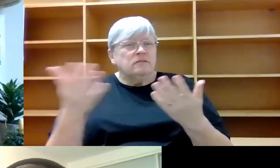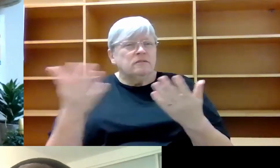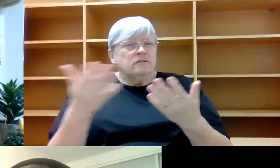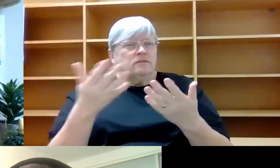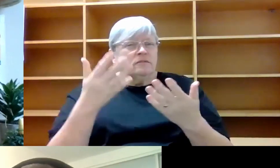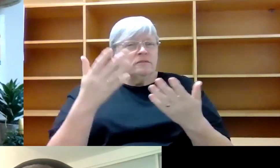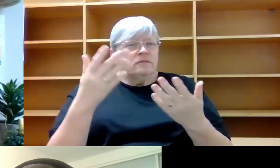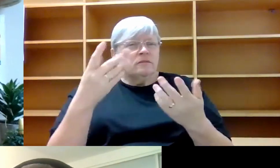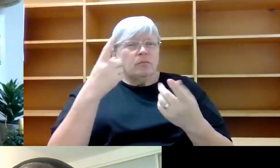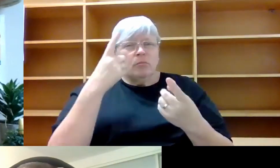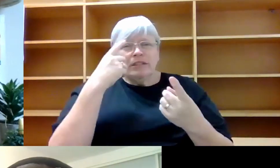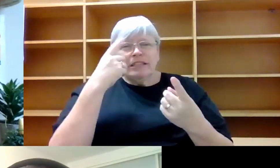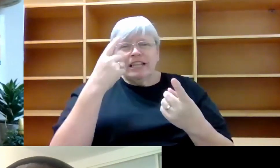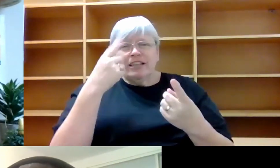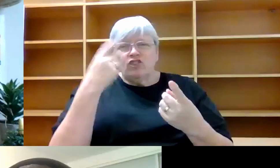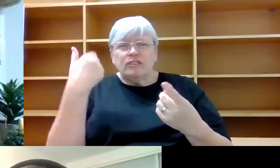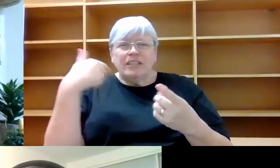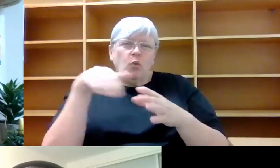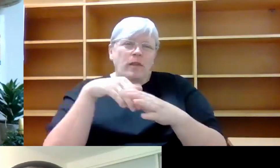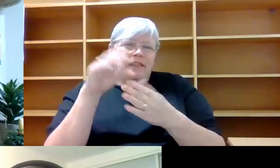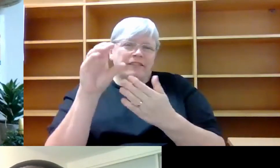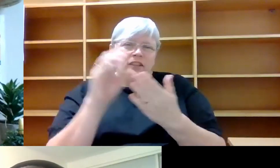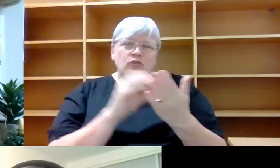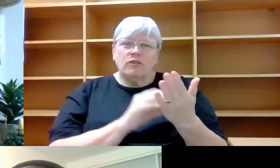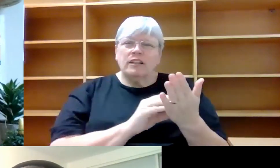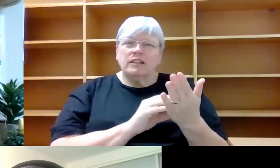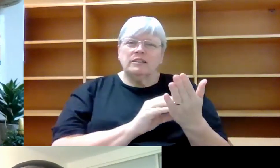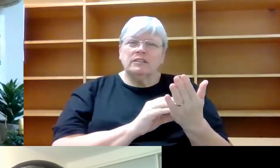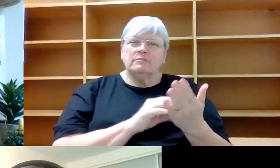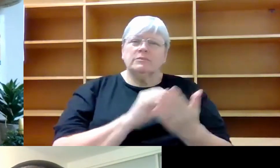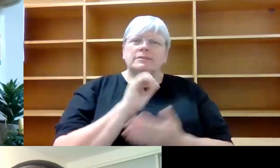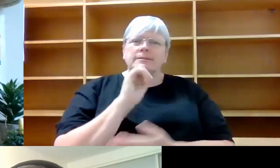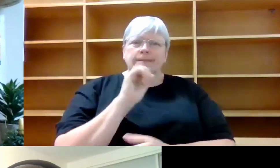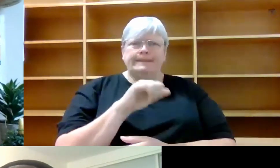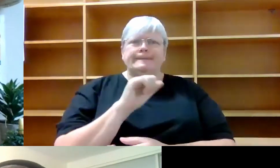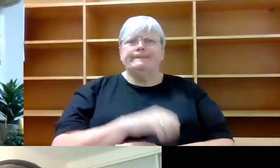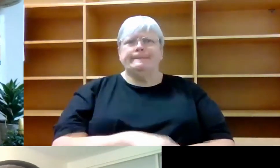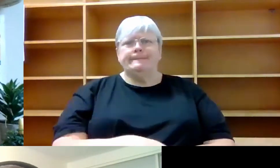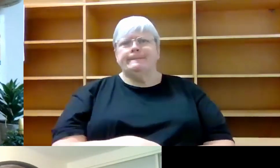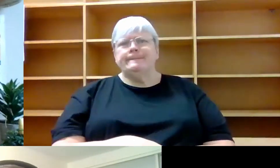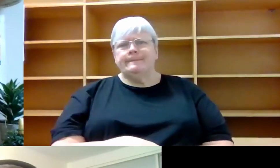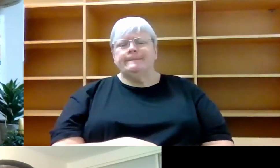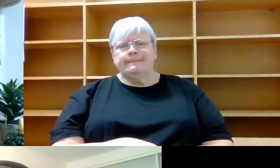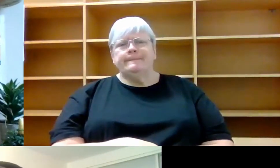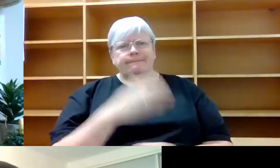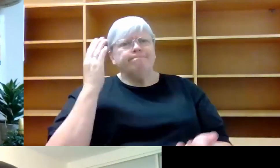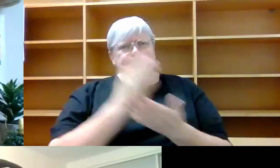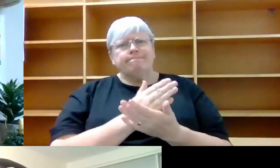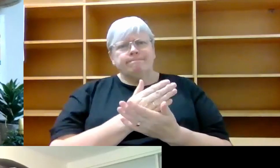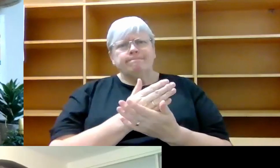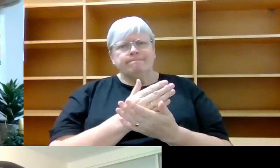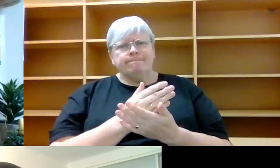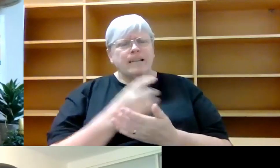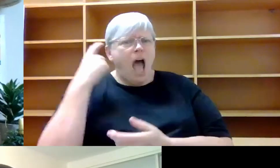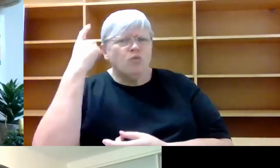writing it? Yeah. Oh, definitely. I was consciously kind of that was woven